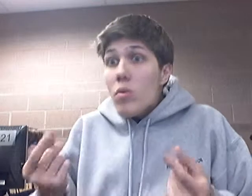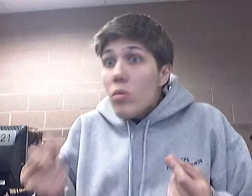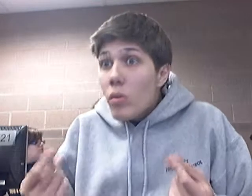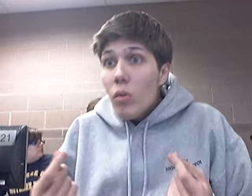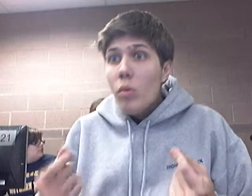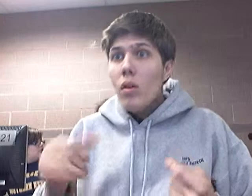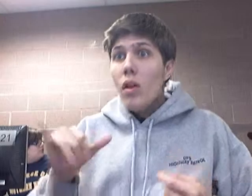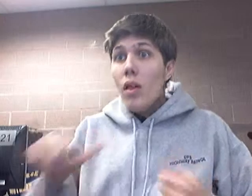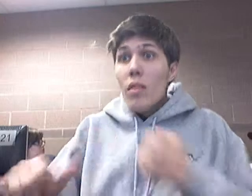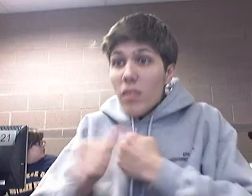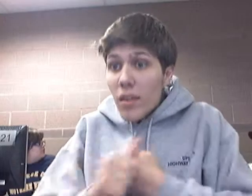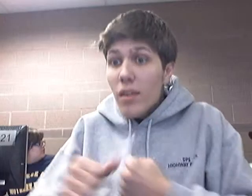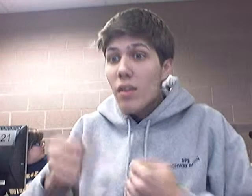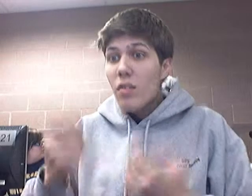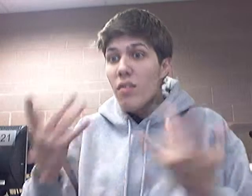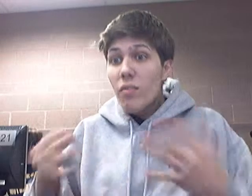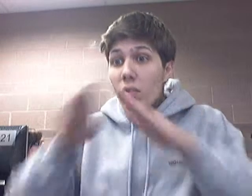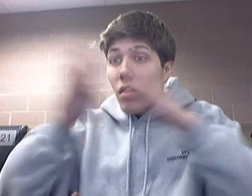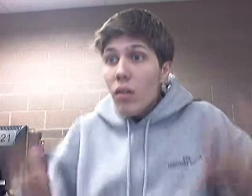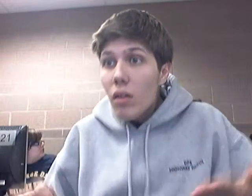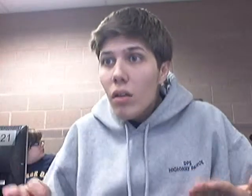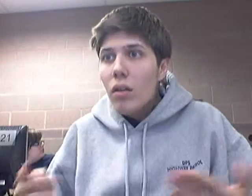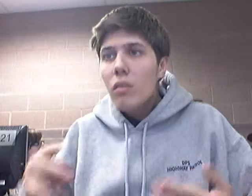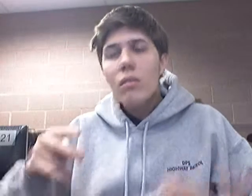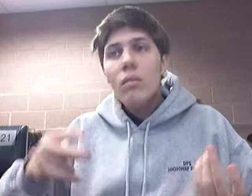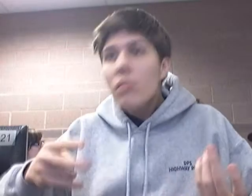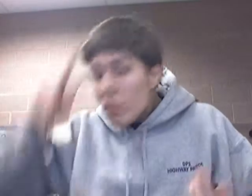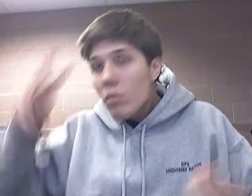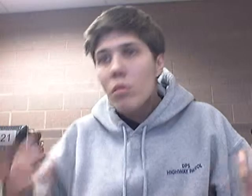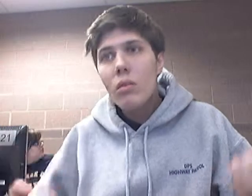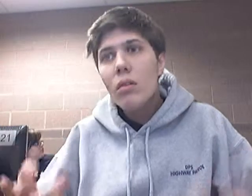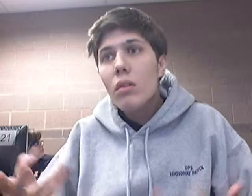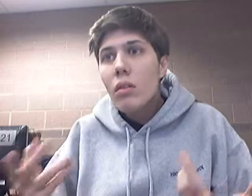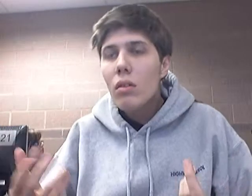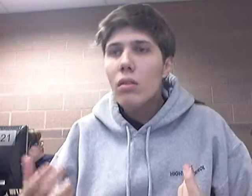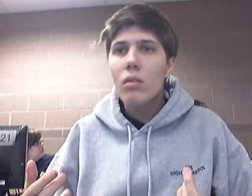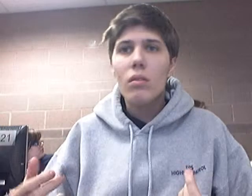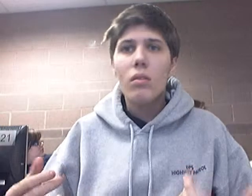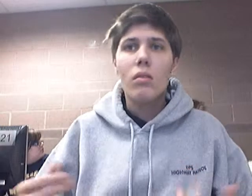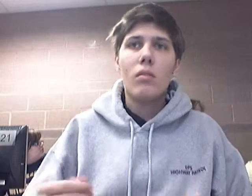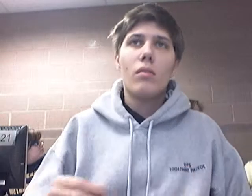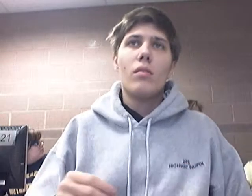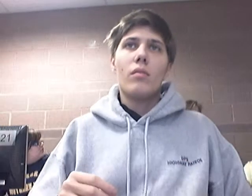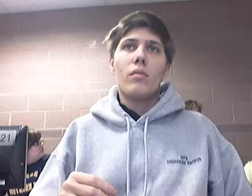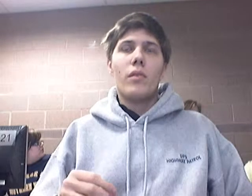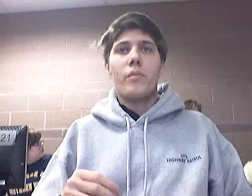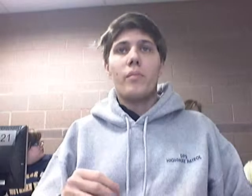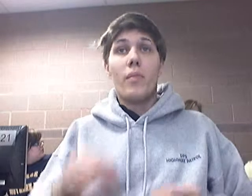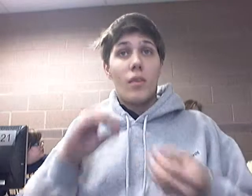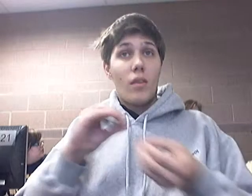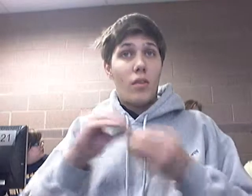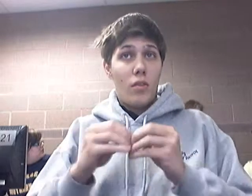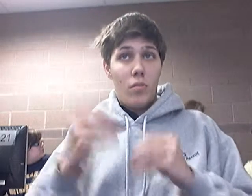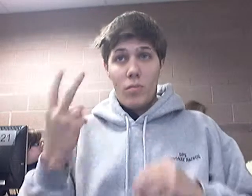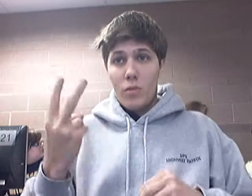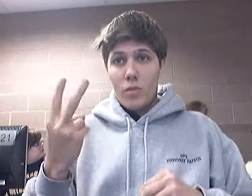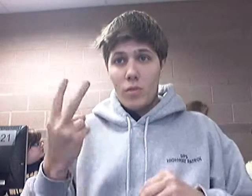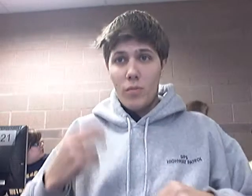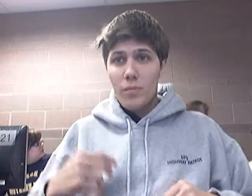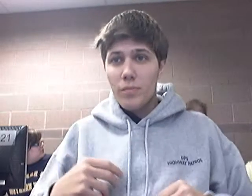Yeah. All right. If I assign you the one, you have to watch the video and then answer sometimes. Instead to get 100%, you get 30%, and I don't want